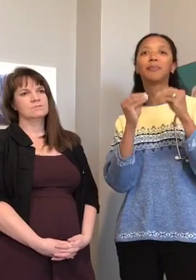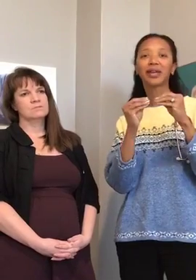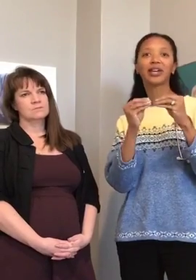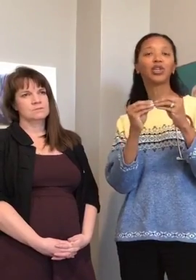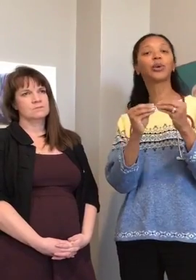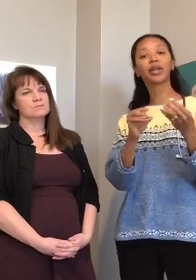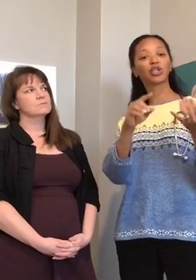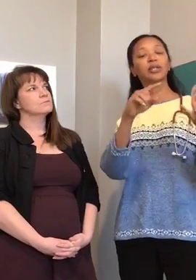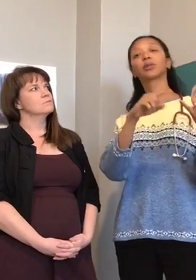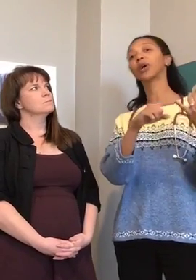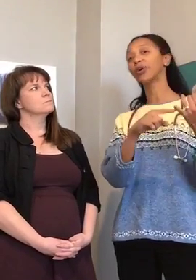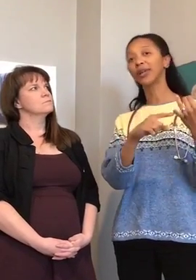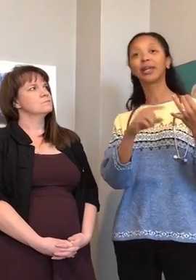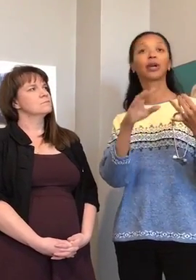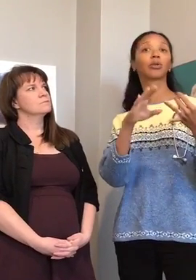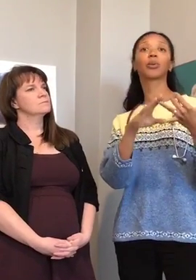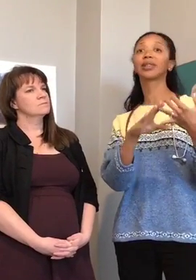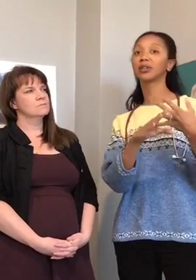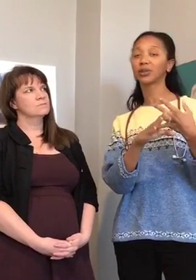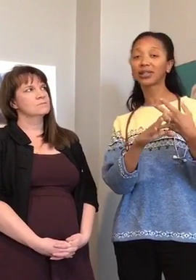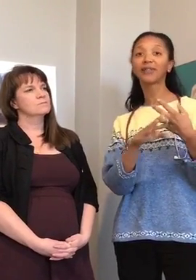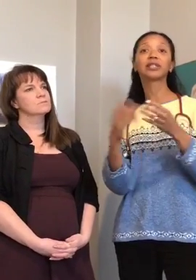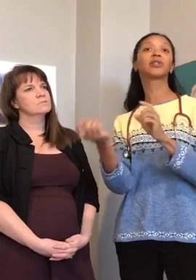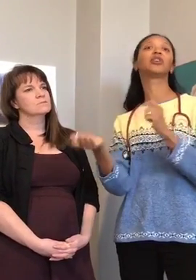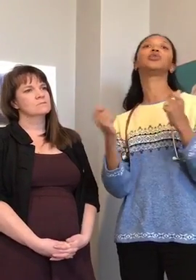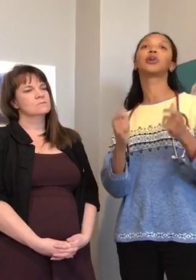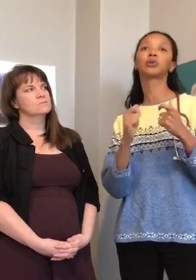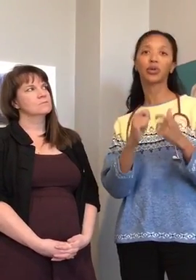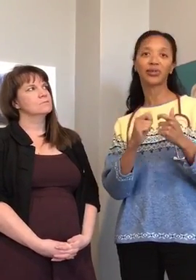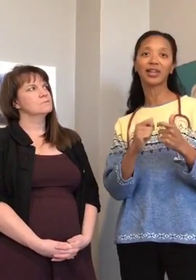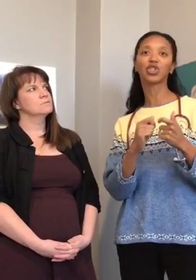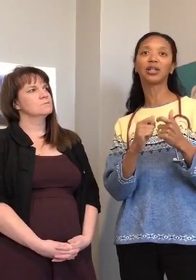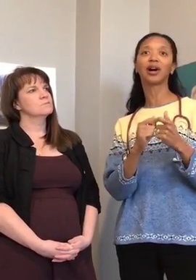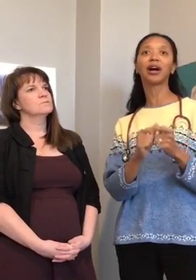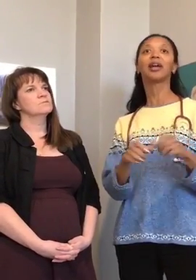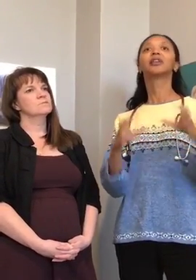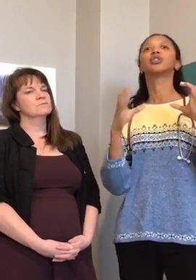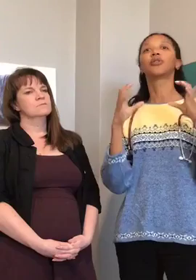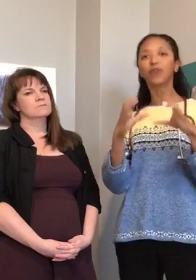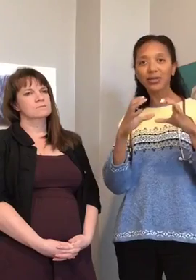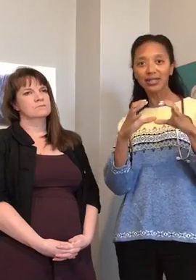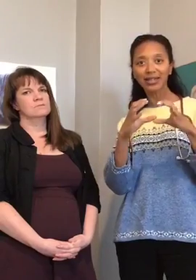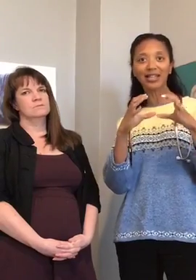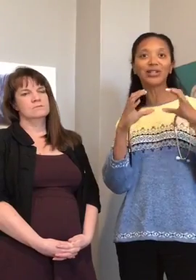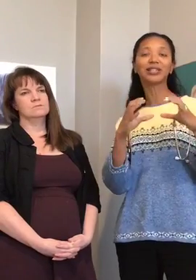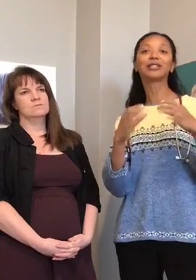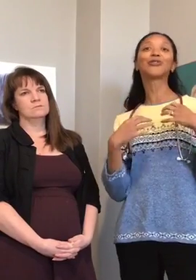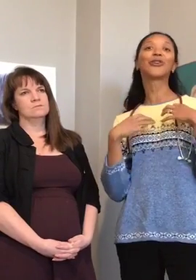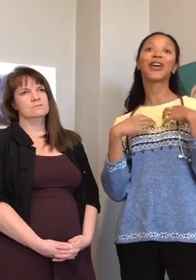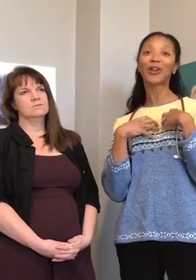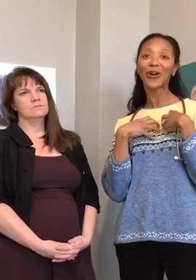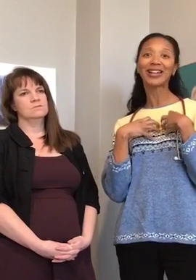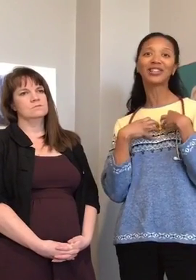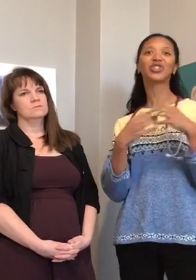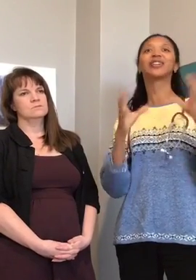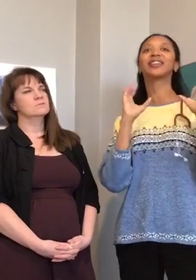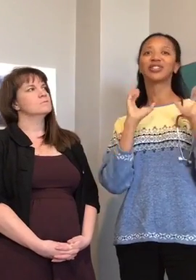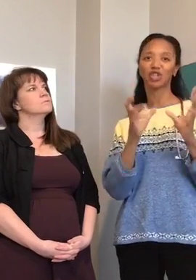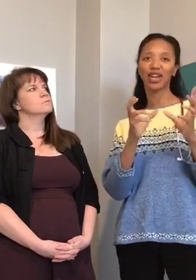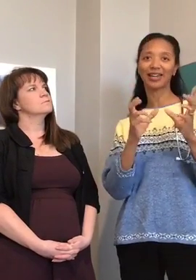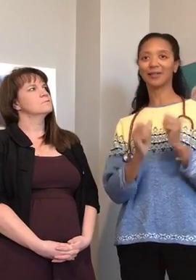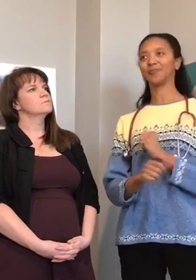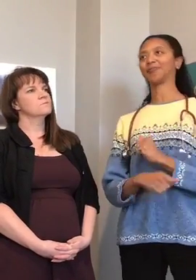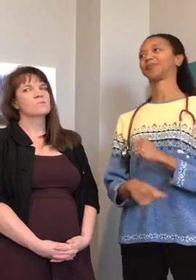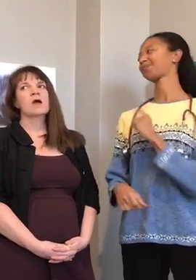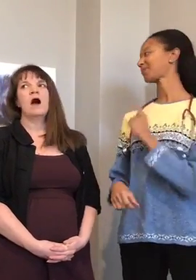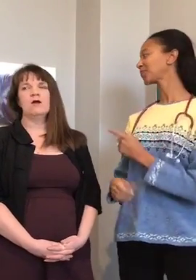risk doesn't mean that you can't change the way you're eating or the way that you're living so that you don't turn that gene on. So the first thing that you need to do for that heart engine is